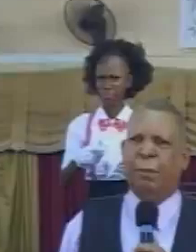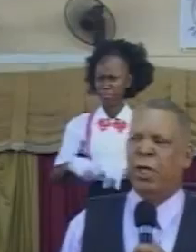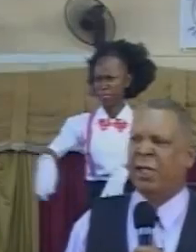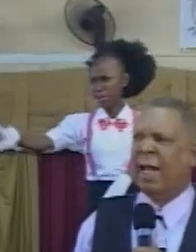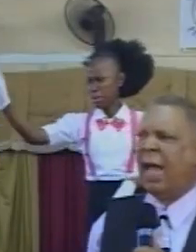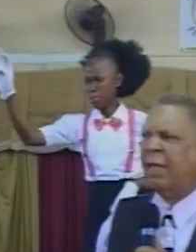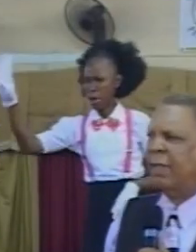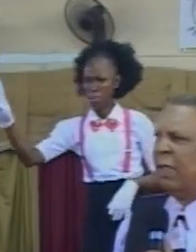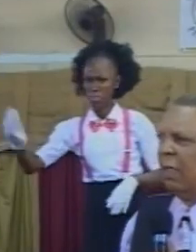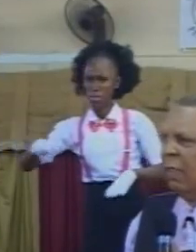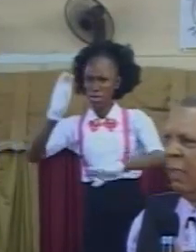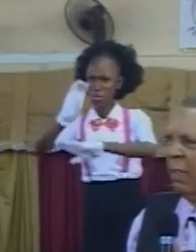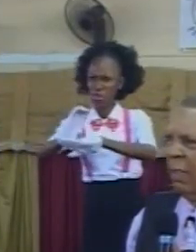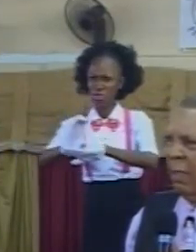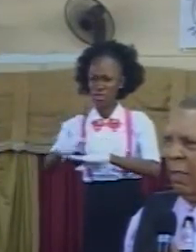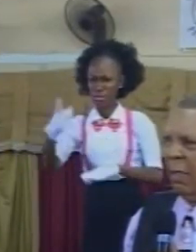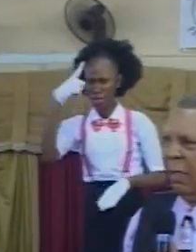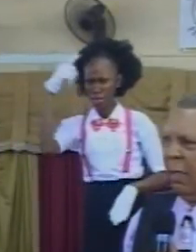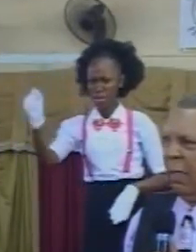because preachers are liars.